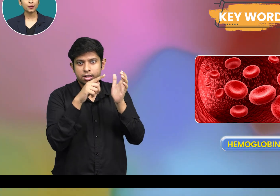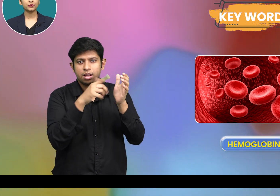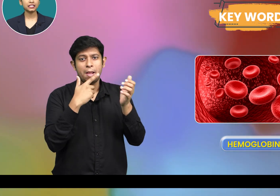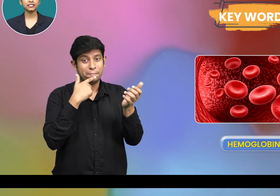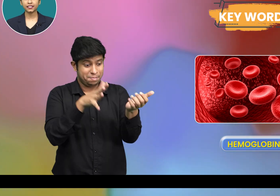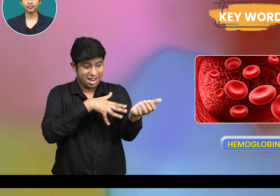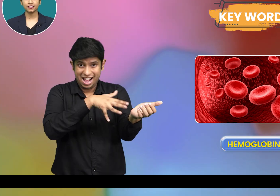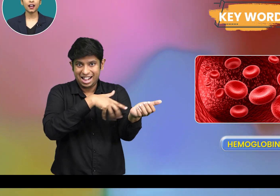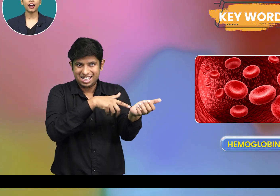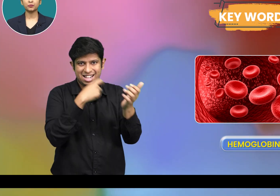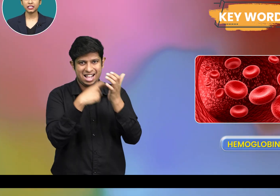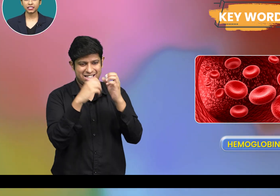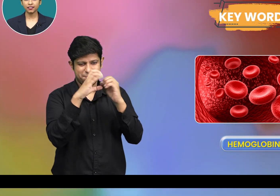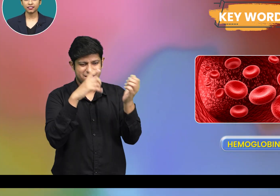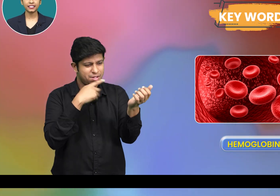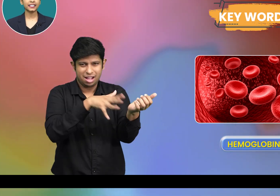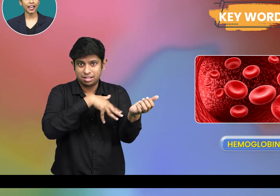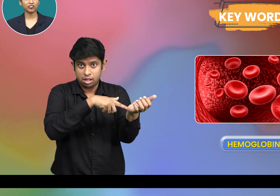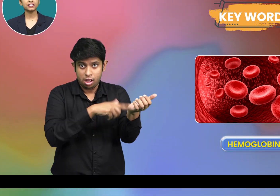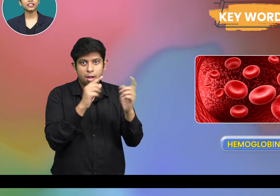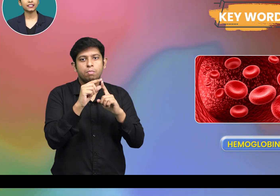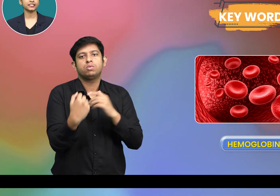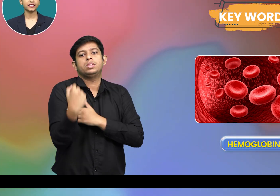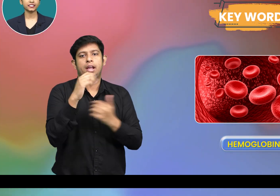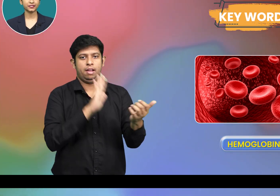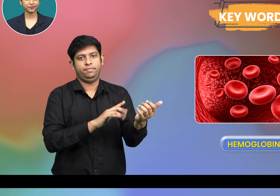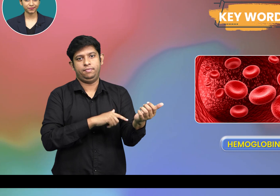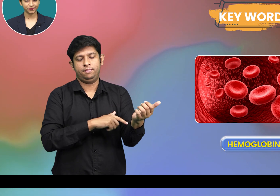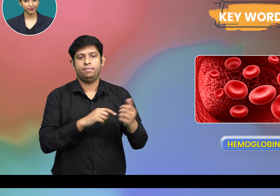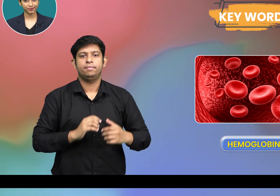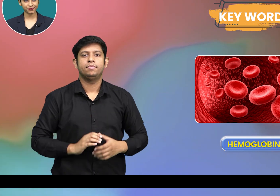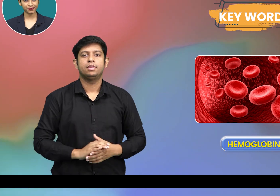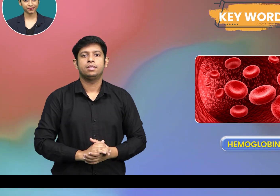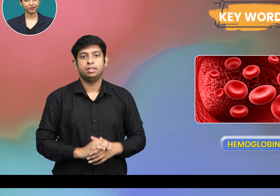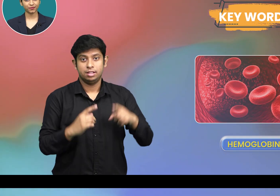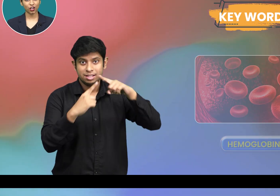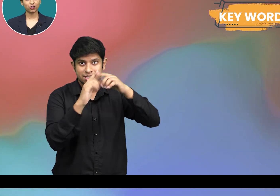protein present in RBC that carries gases.